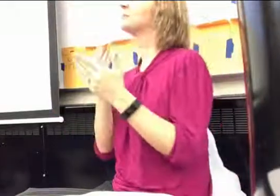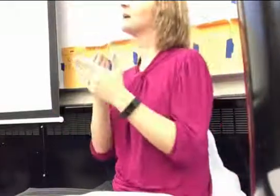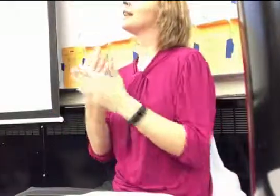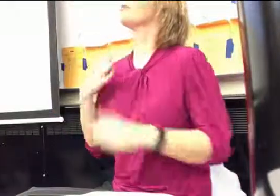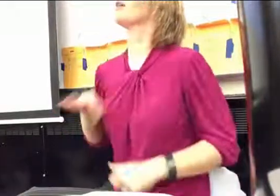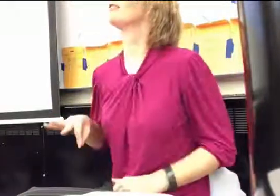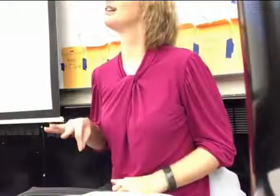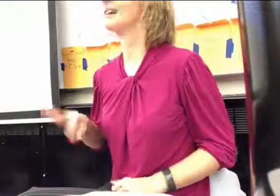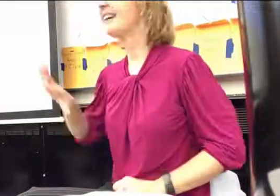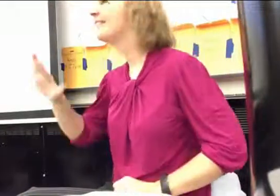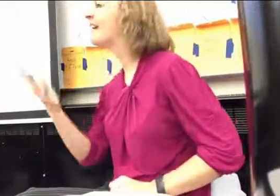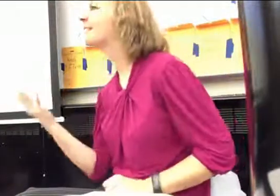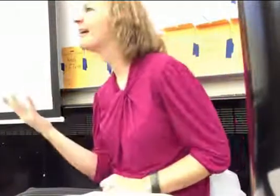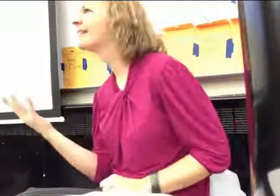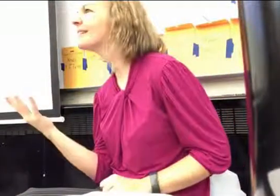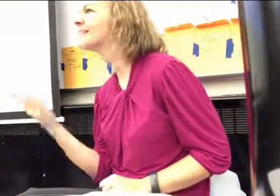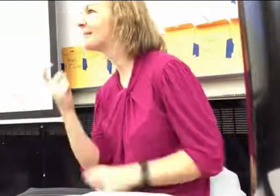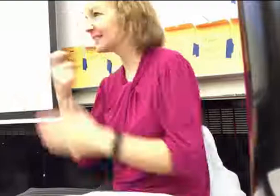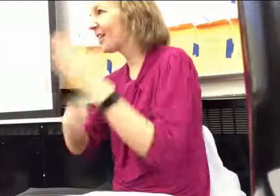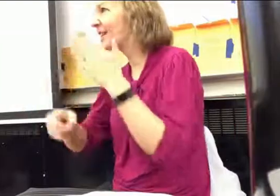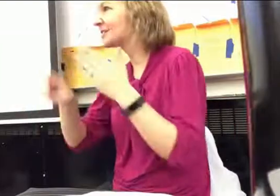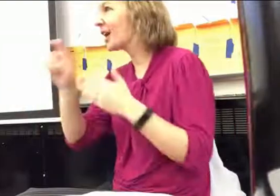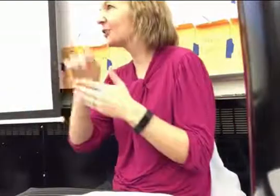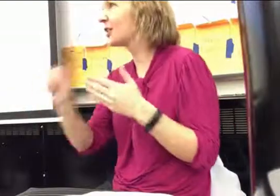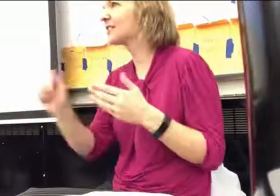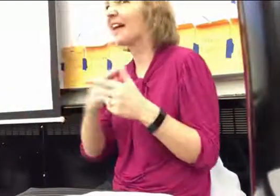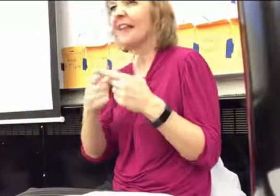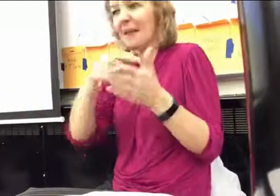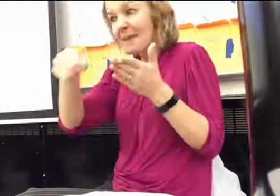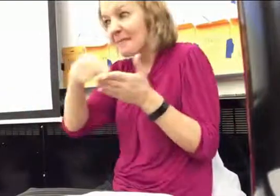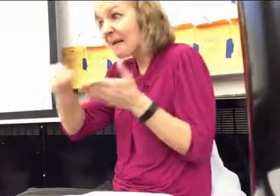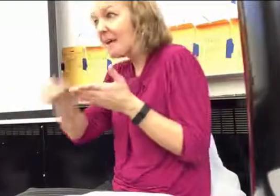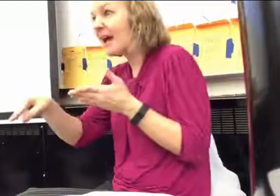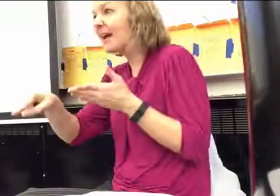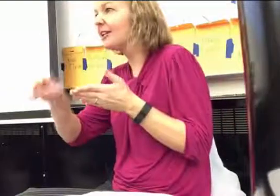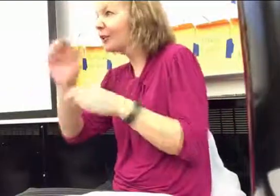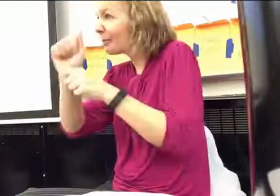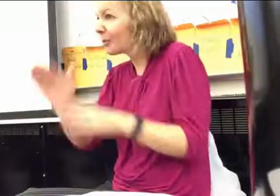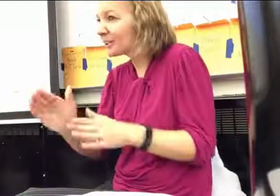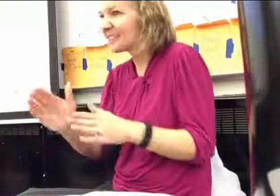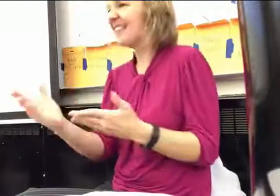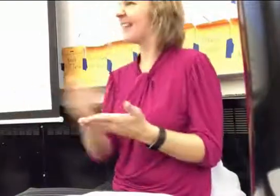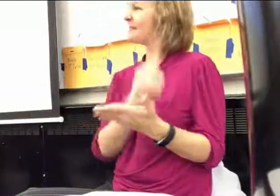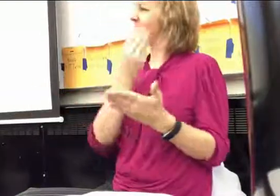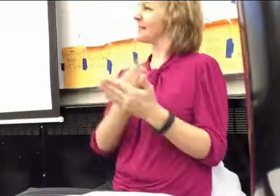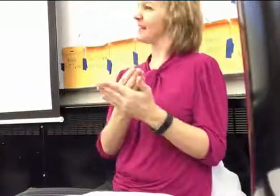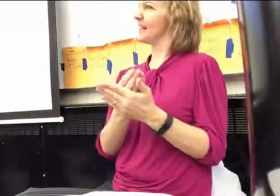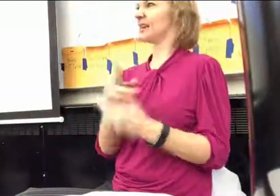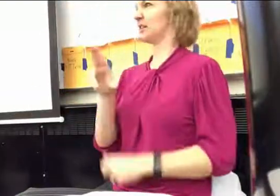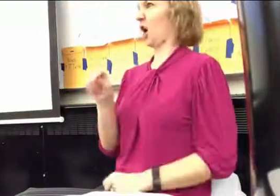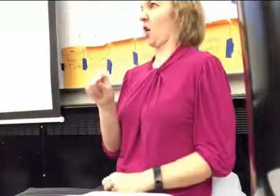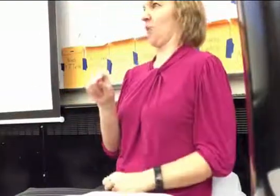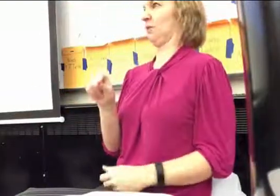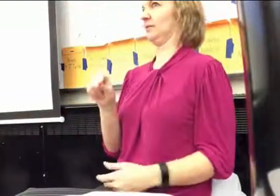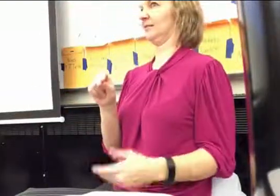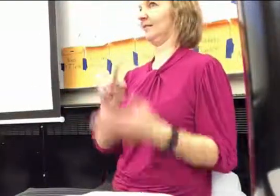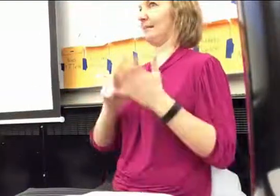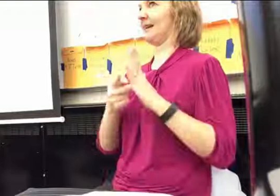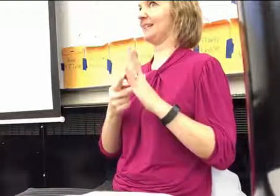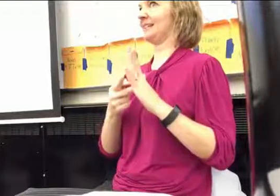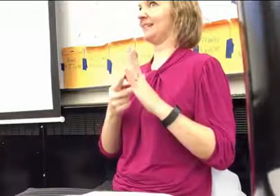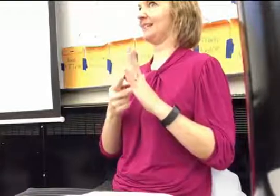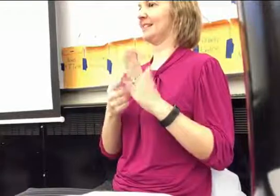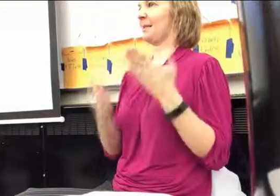profit? $5. And after you pay everybody, are they really going to be making any money at all? No, in fact, they're all probably going to operate